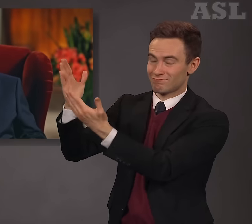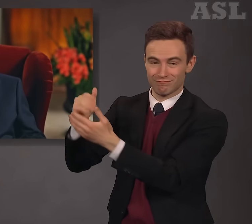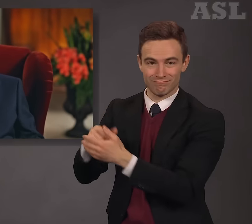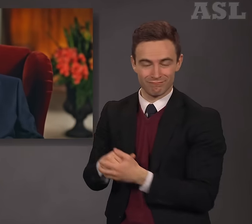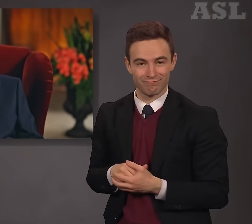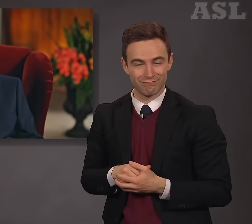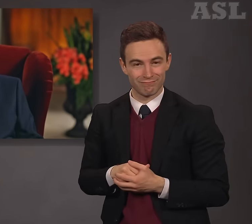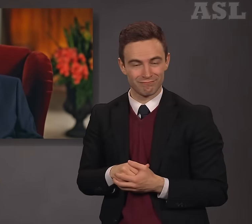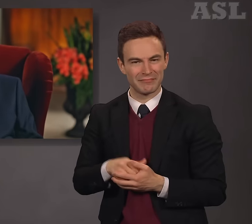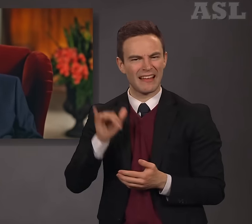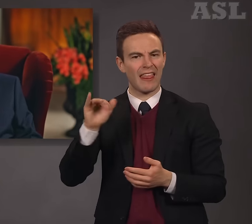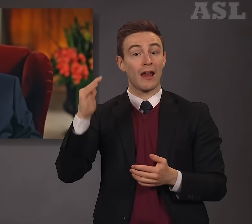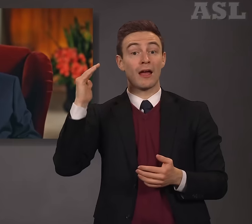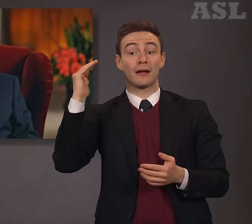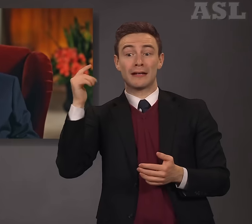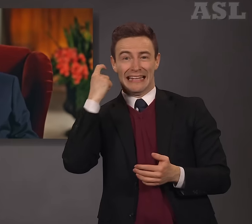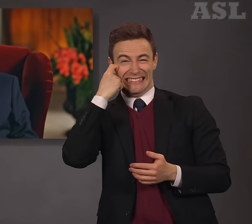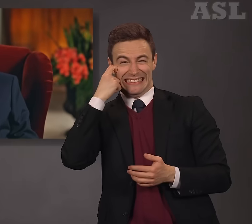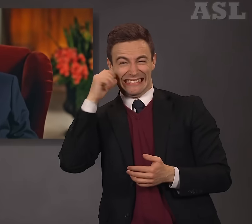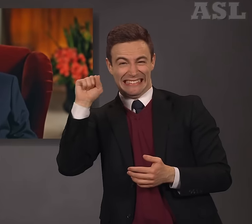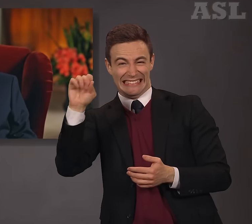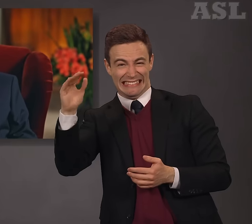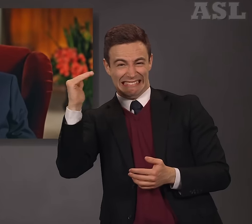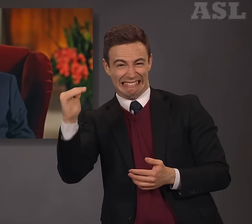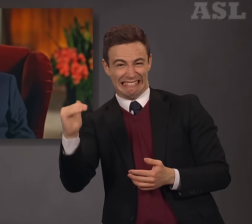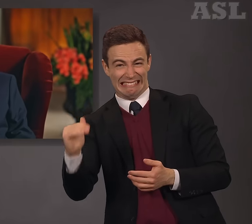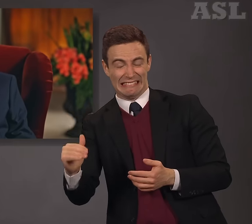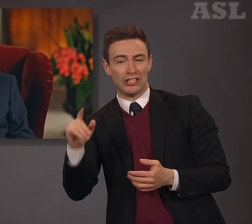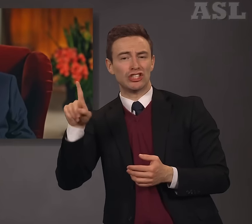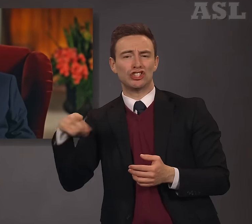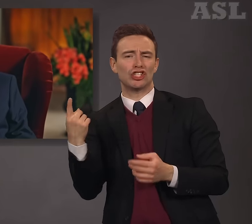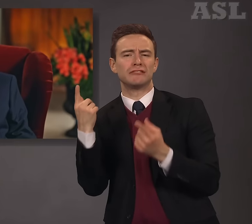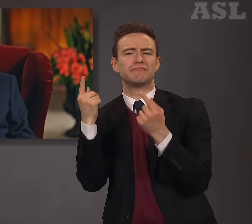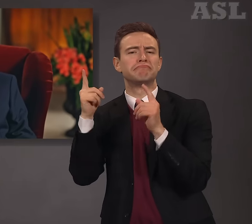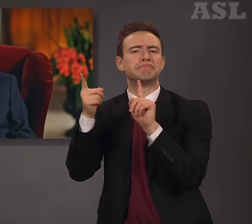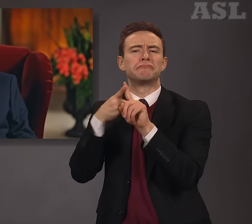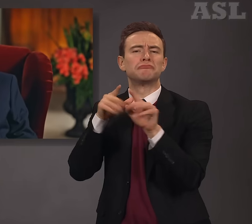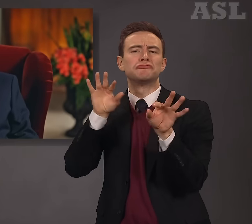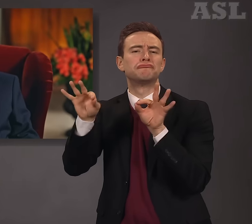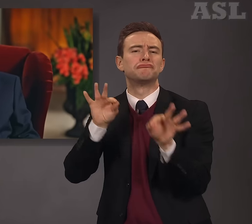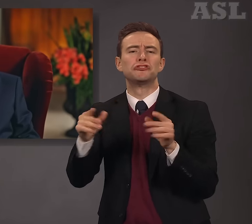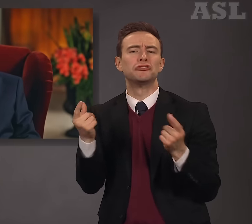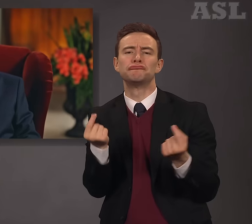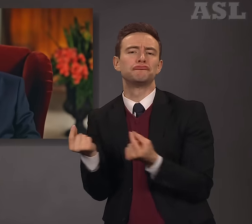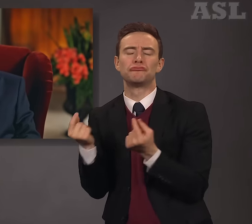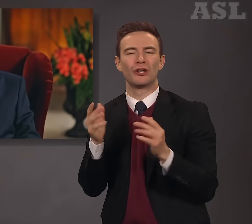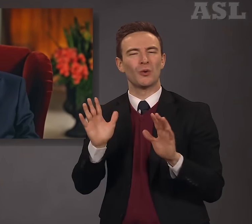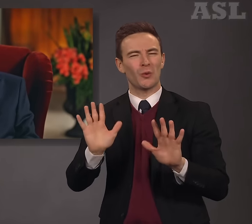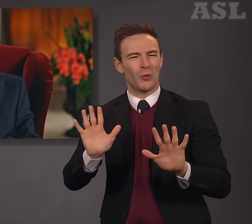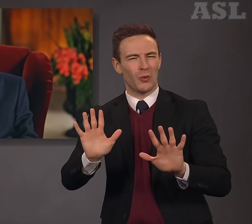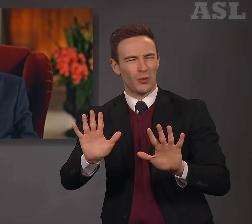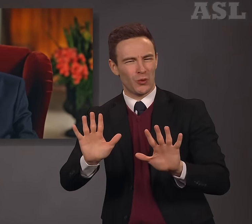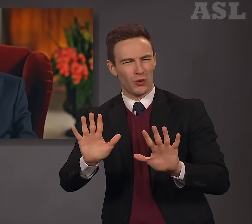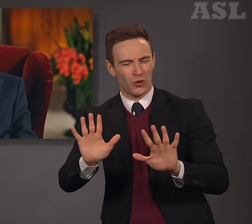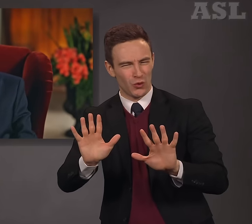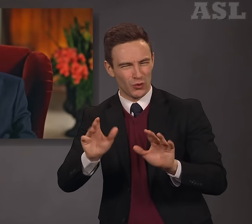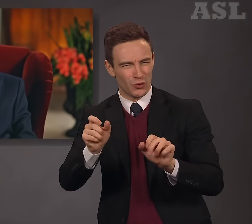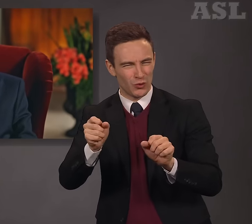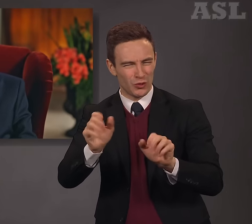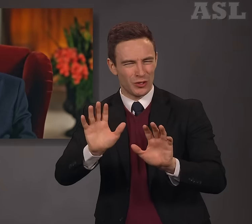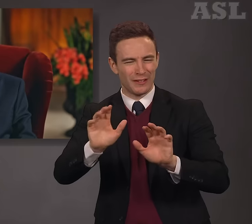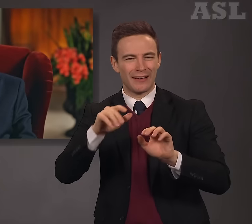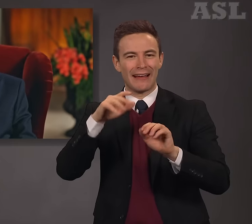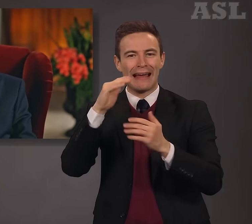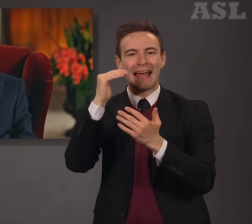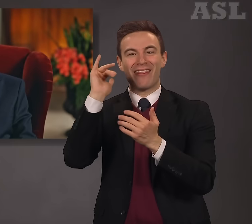This list of attributes is much more than a description of a temple. It is a promise